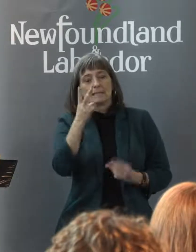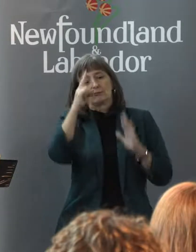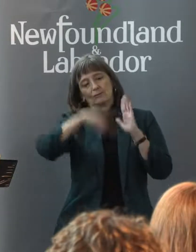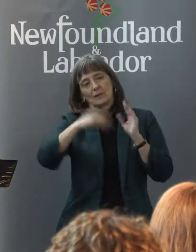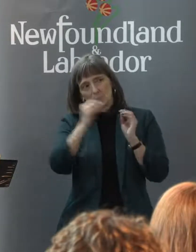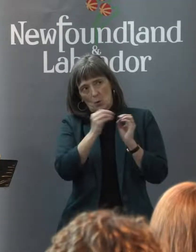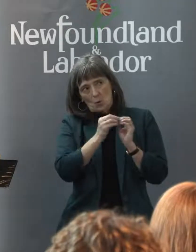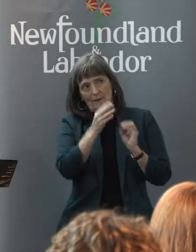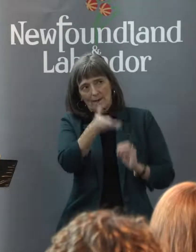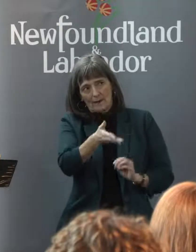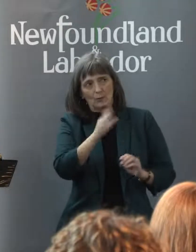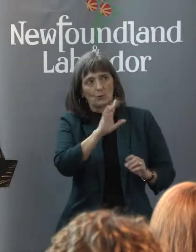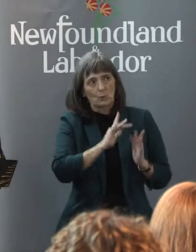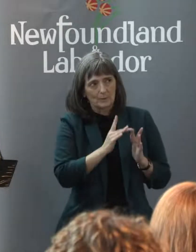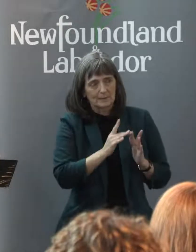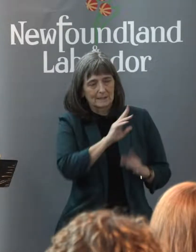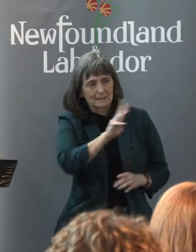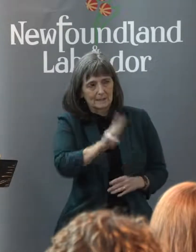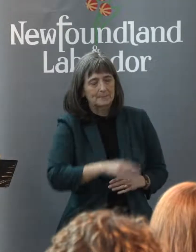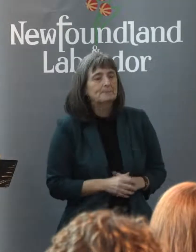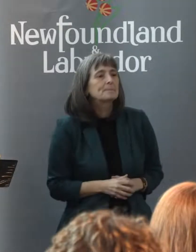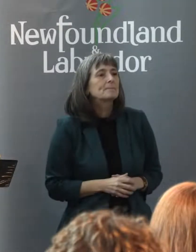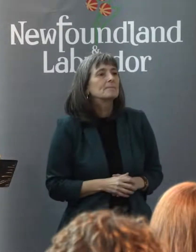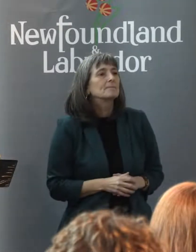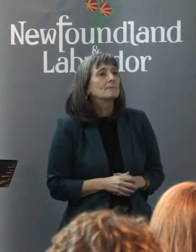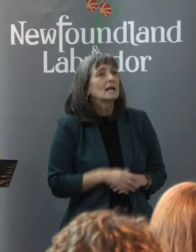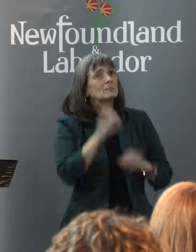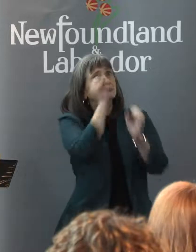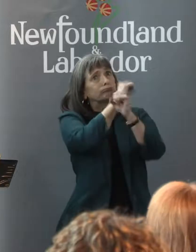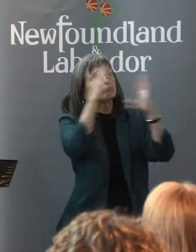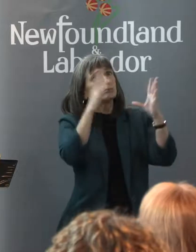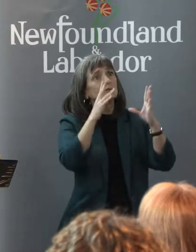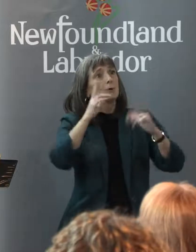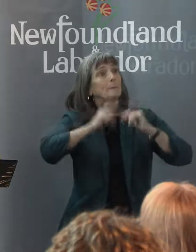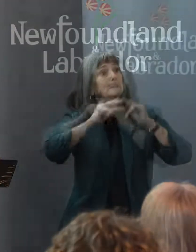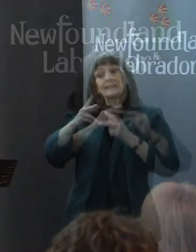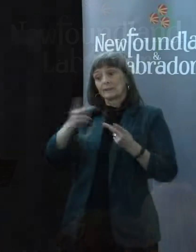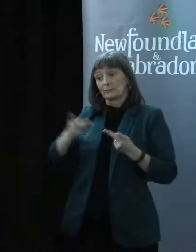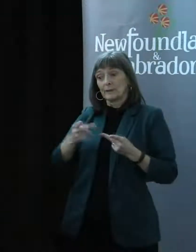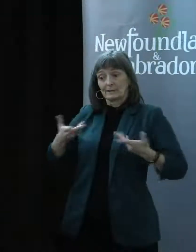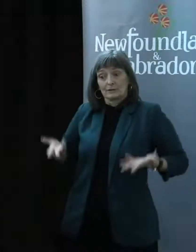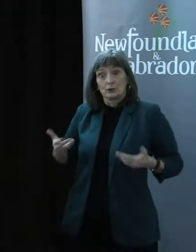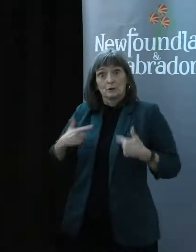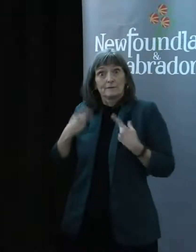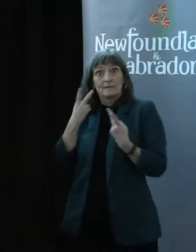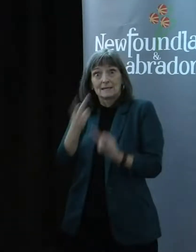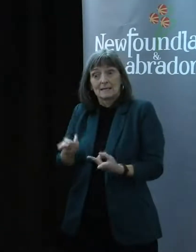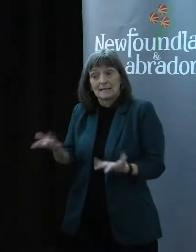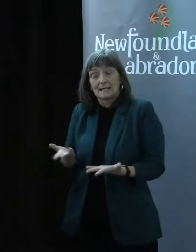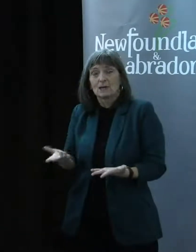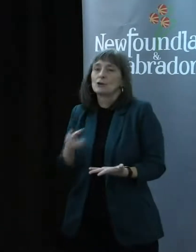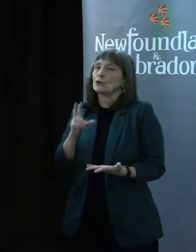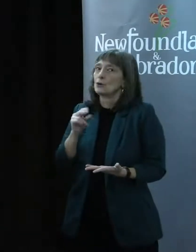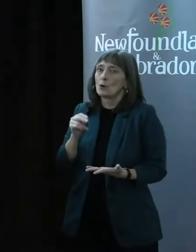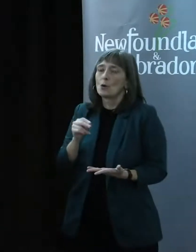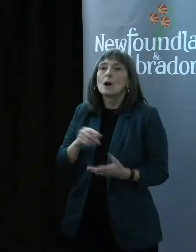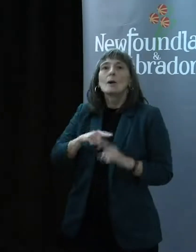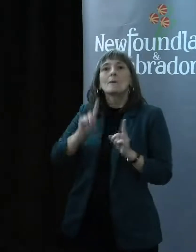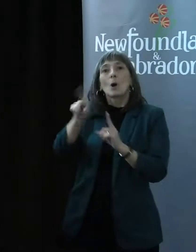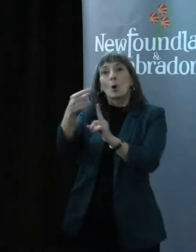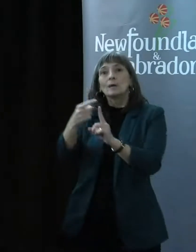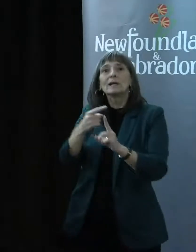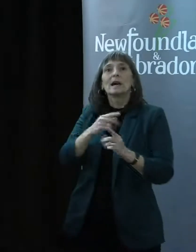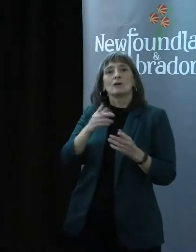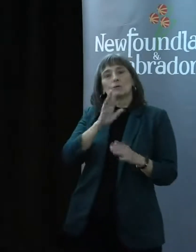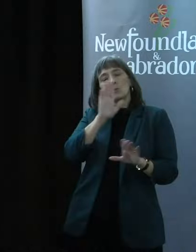2026. This is not just a vision for building a great place to visit, it's about building a great place to